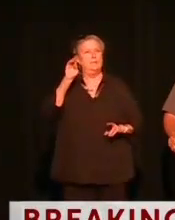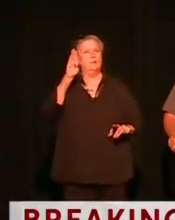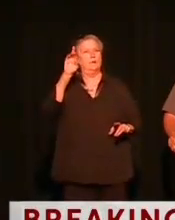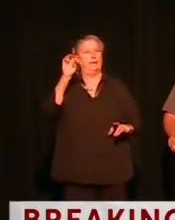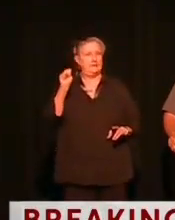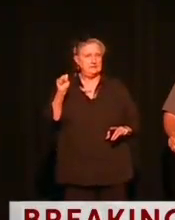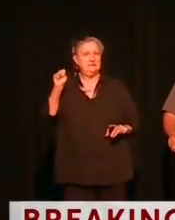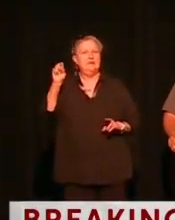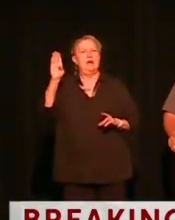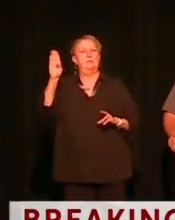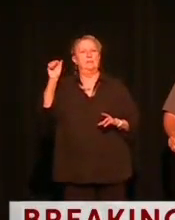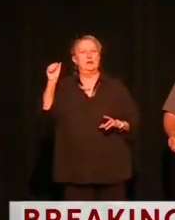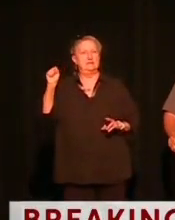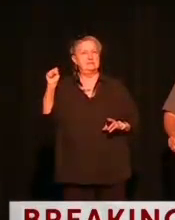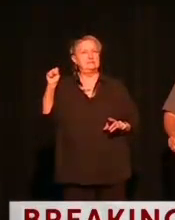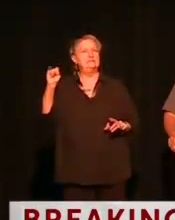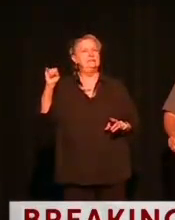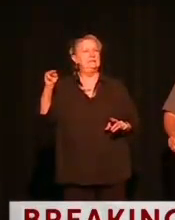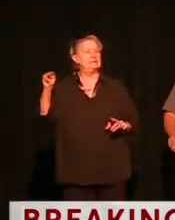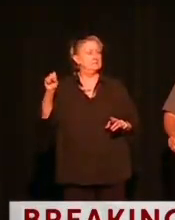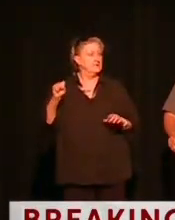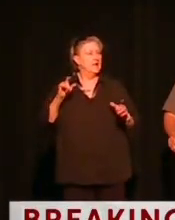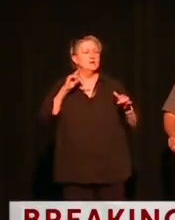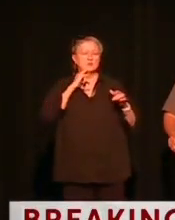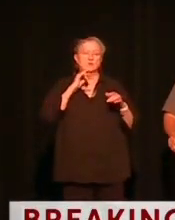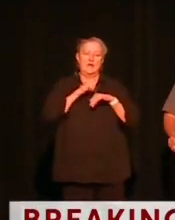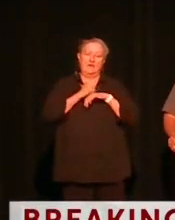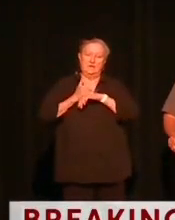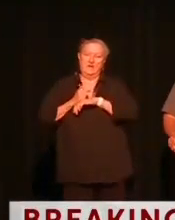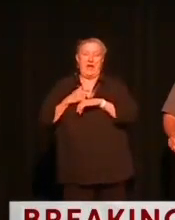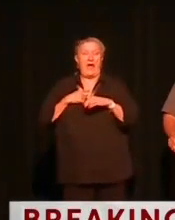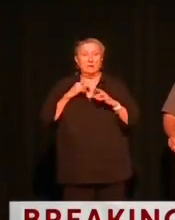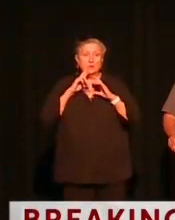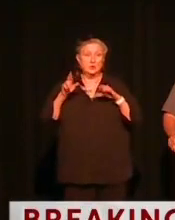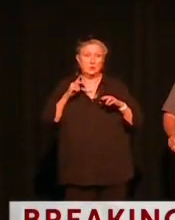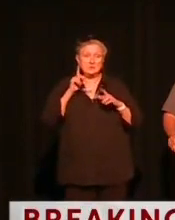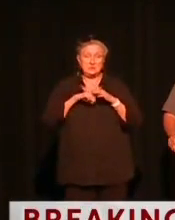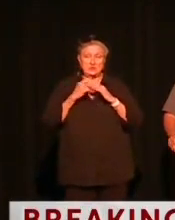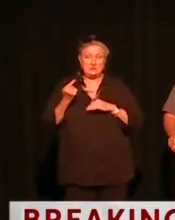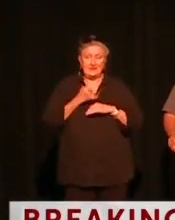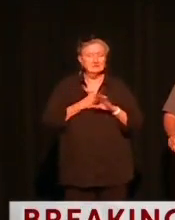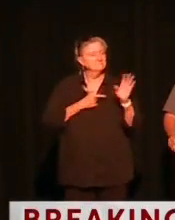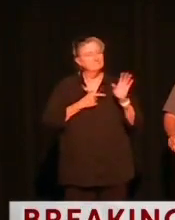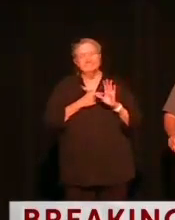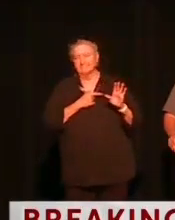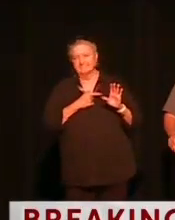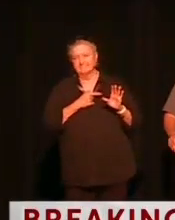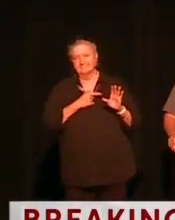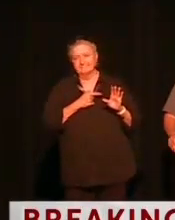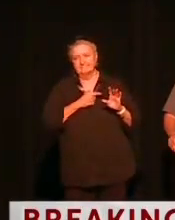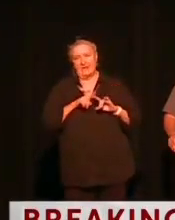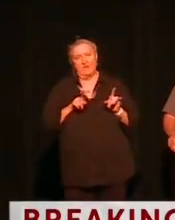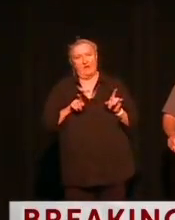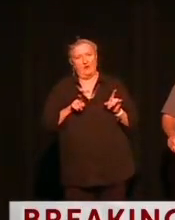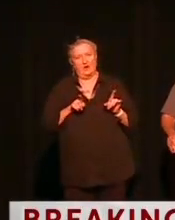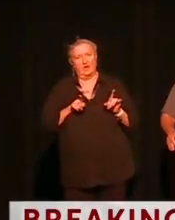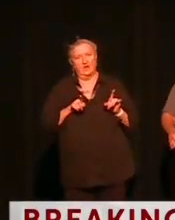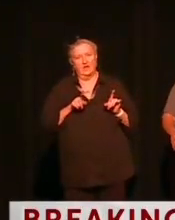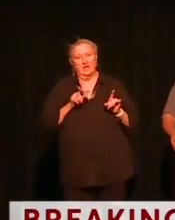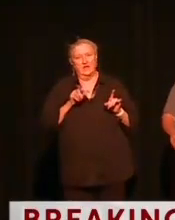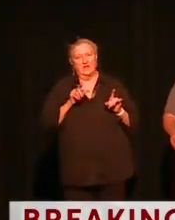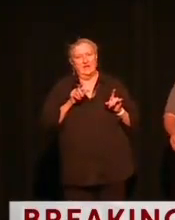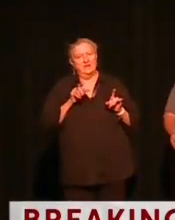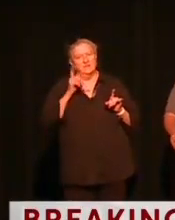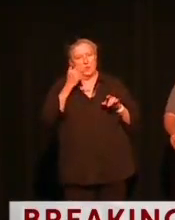we have in place. I had earlier reported that we would be starting that work today. However, out of error